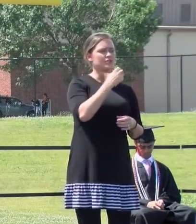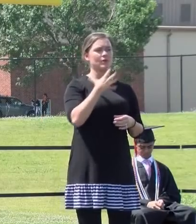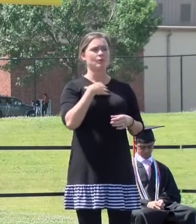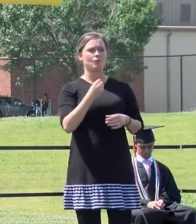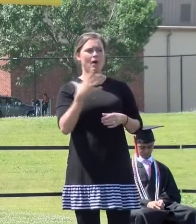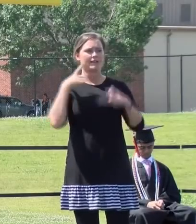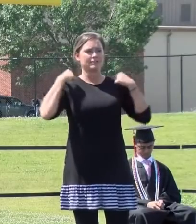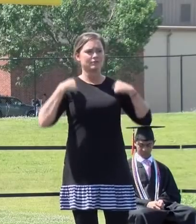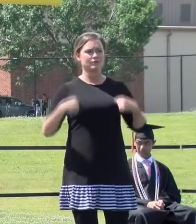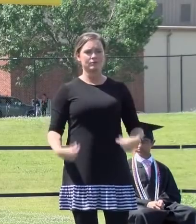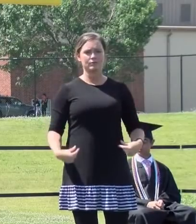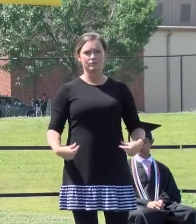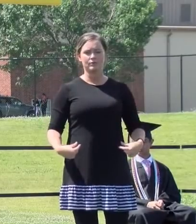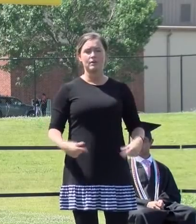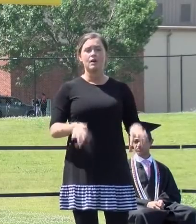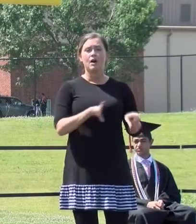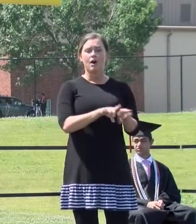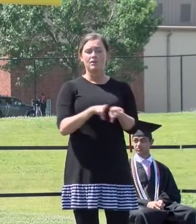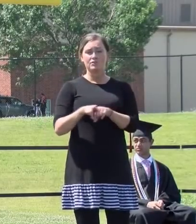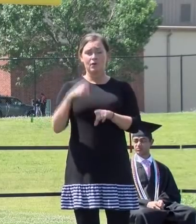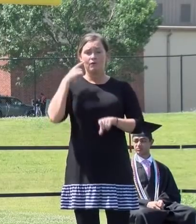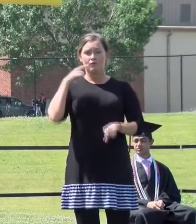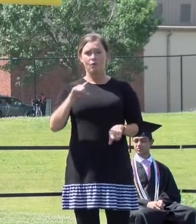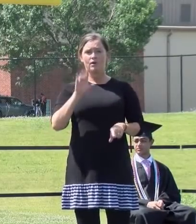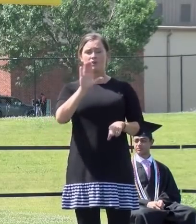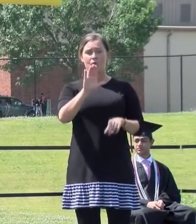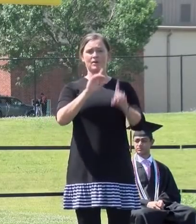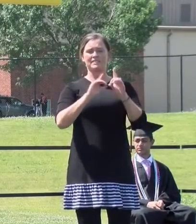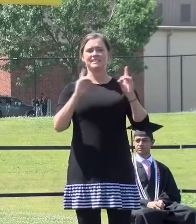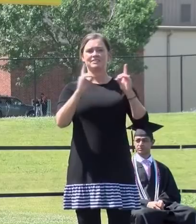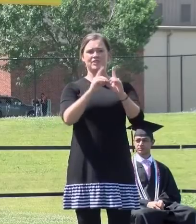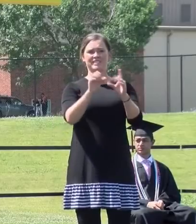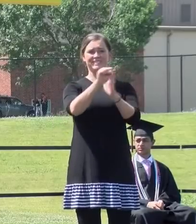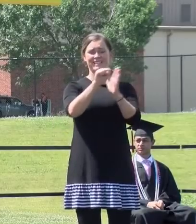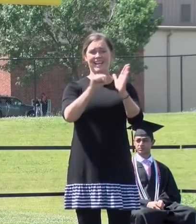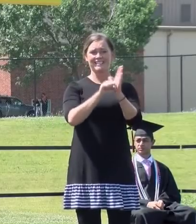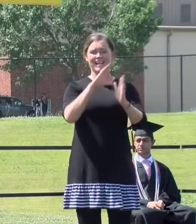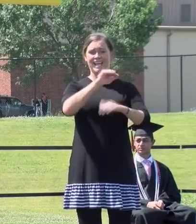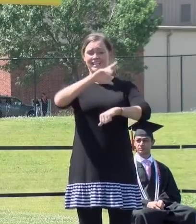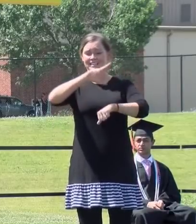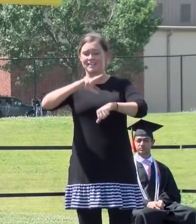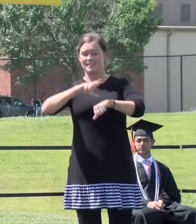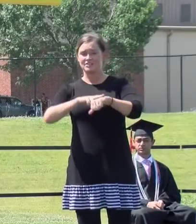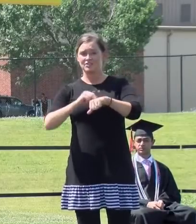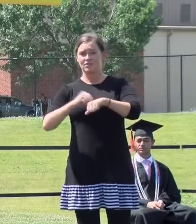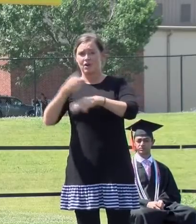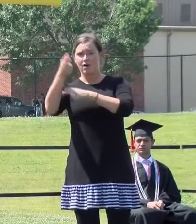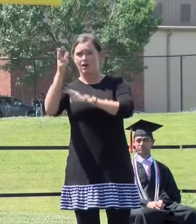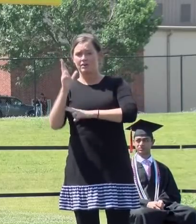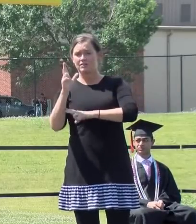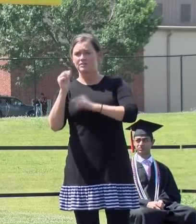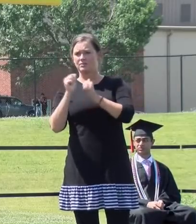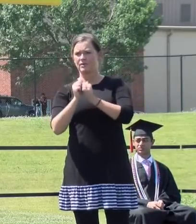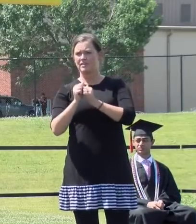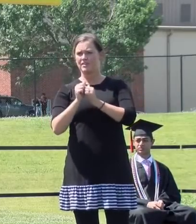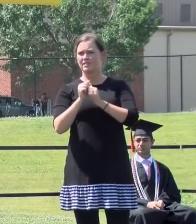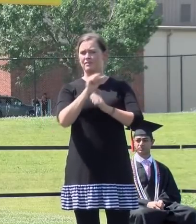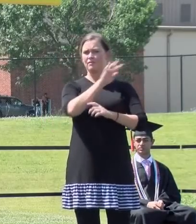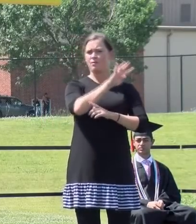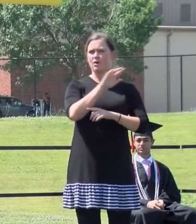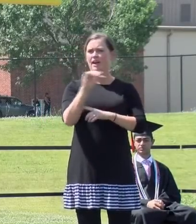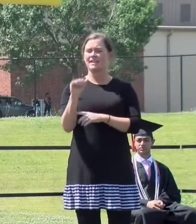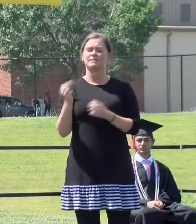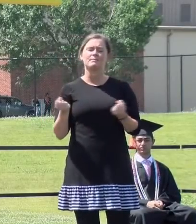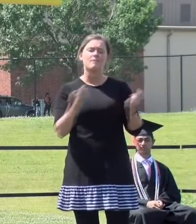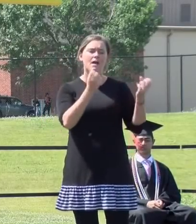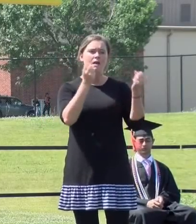cords. Also, for your district, state, and national honors and recognitions in the 4As, hundreds